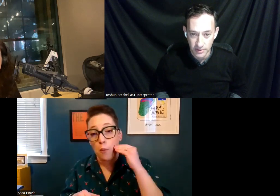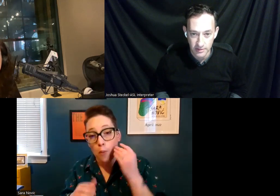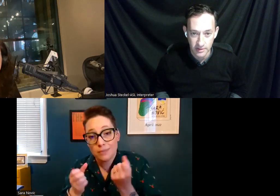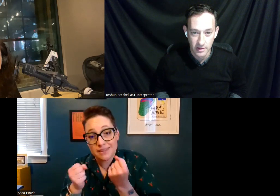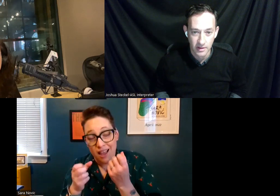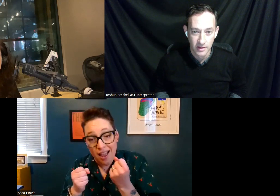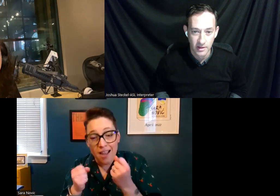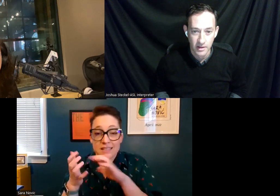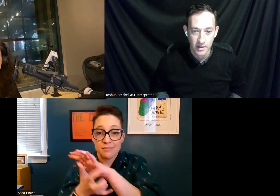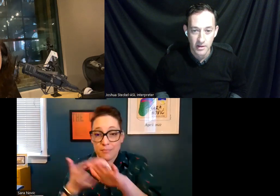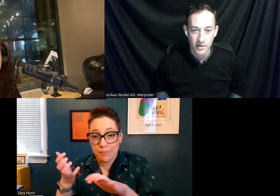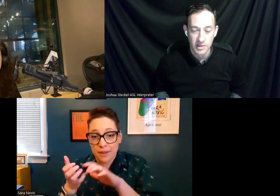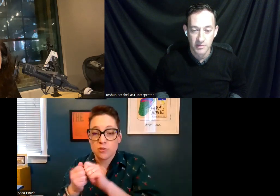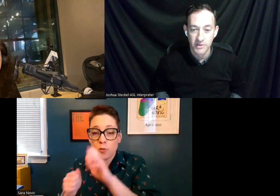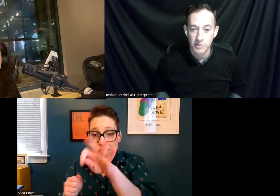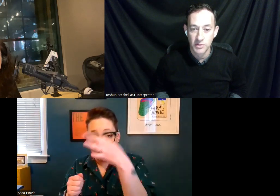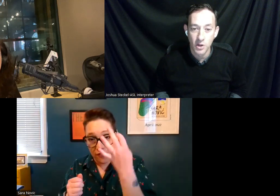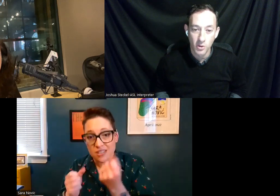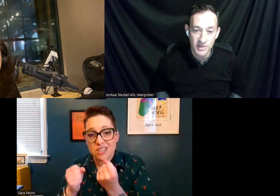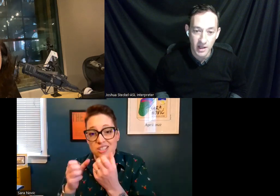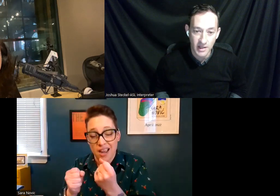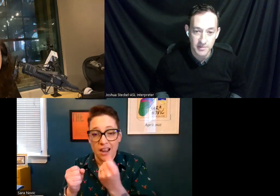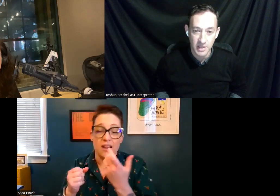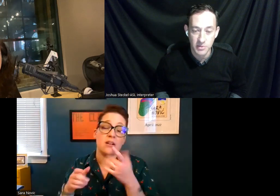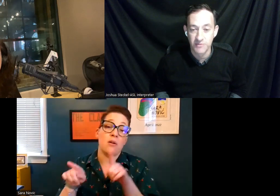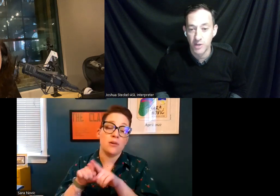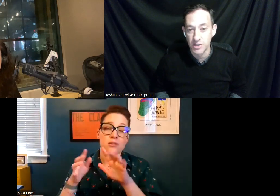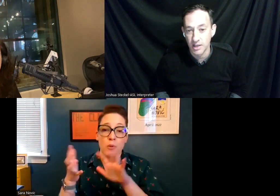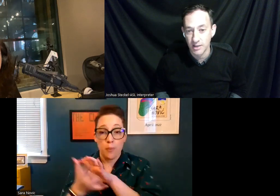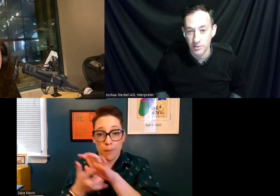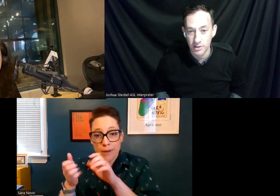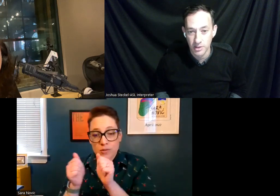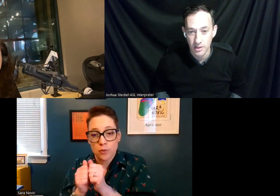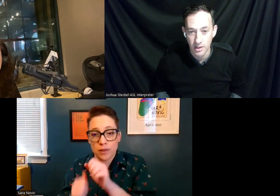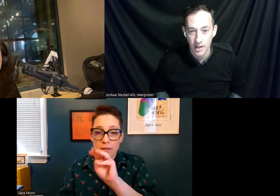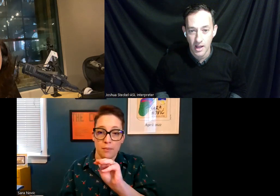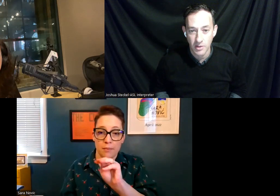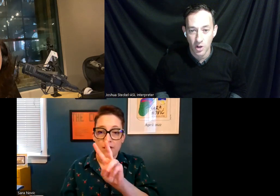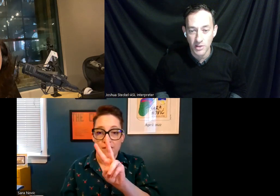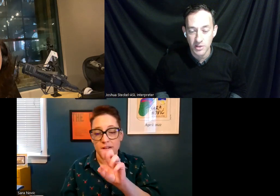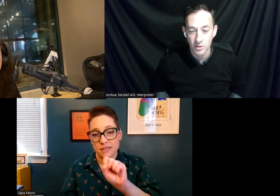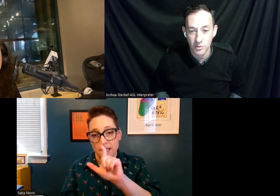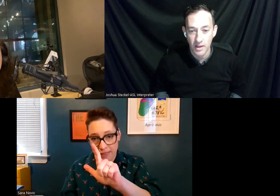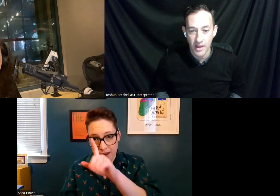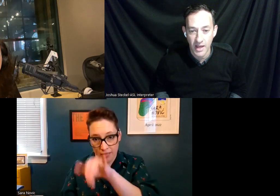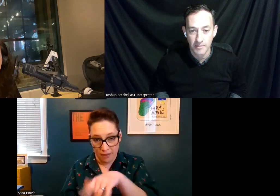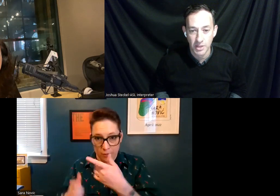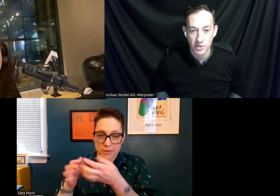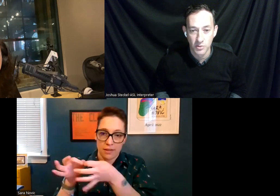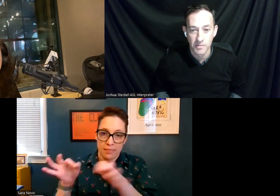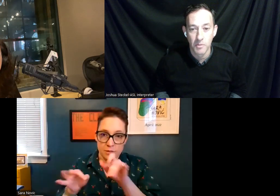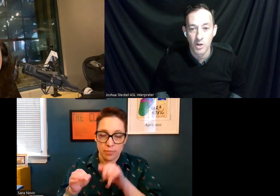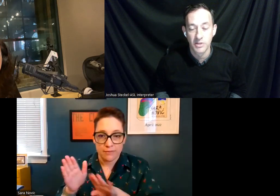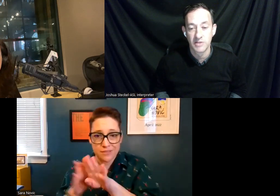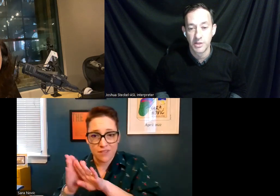enrolled. Some of them used home signs mixed with French Sign Language, and it also had a mixture